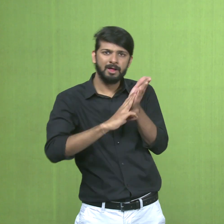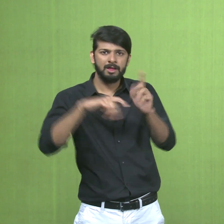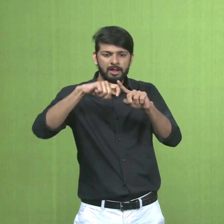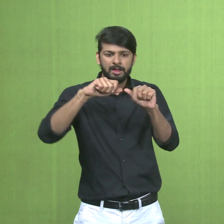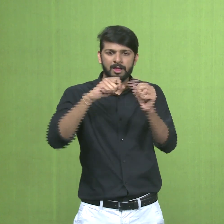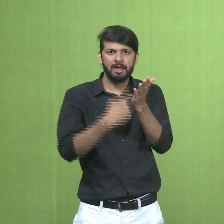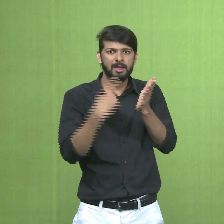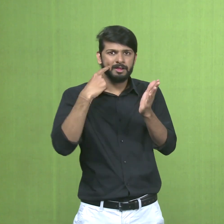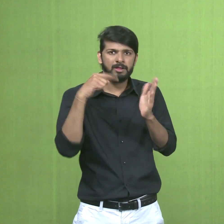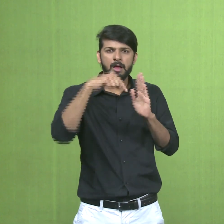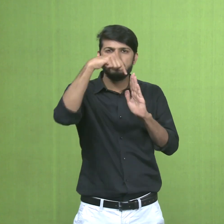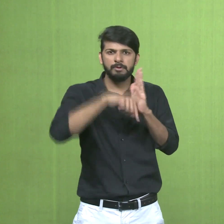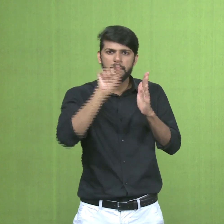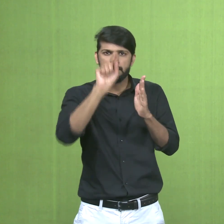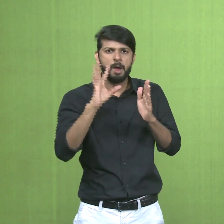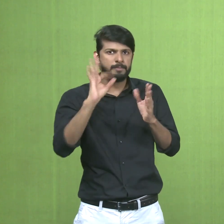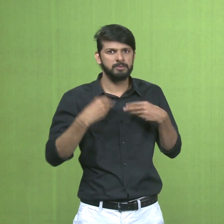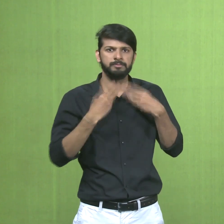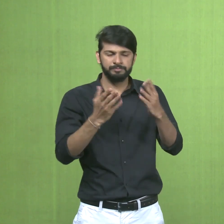about kalamkari. The term kalamkari